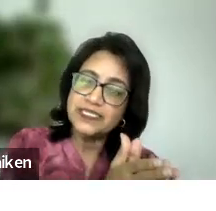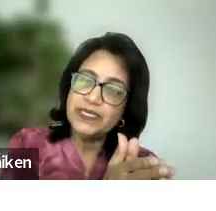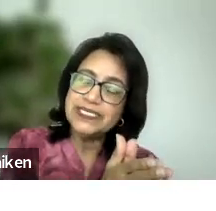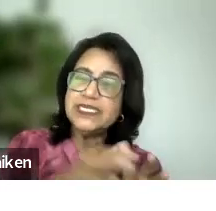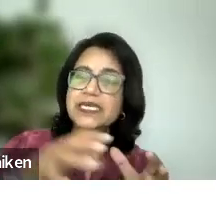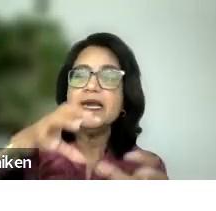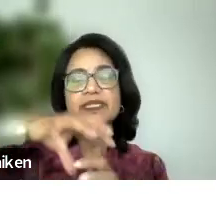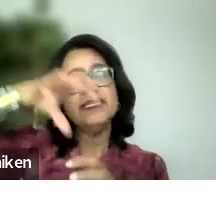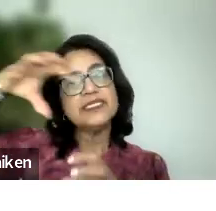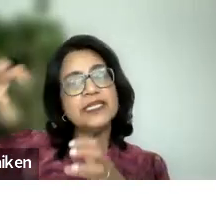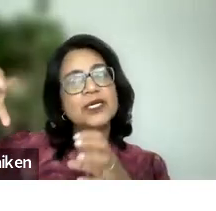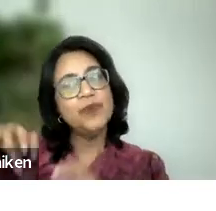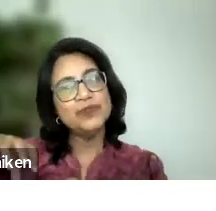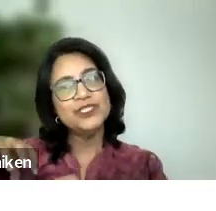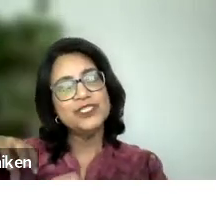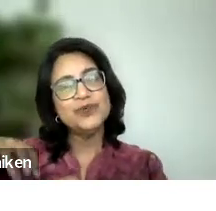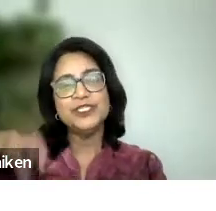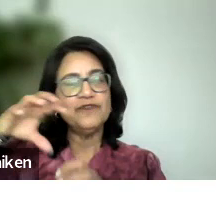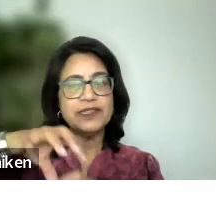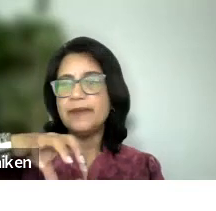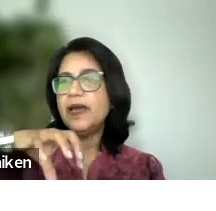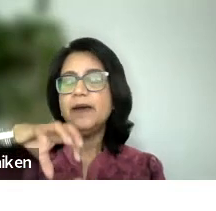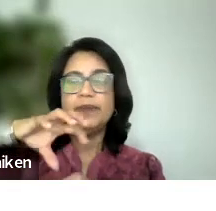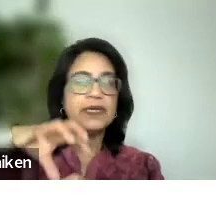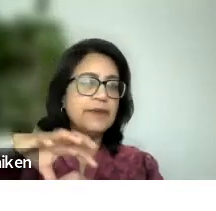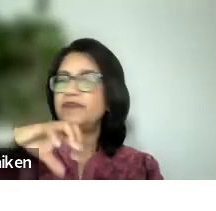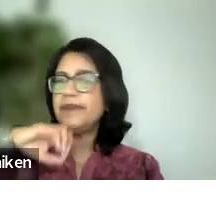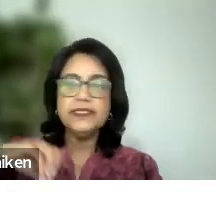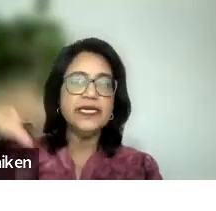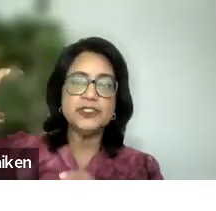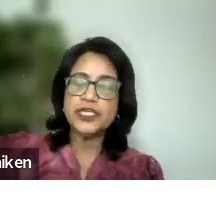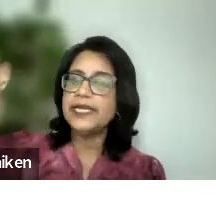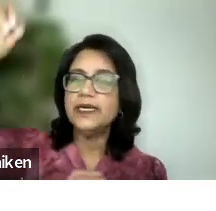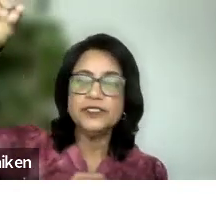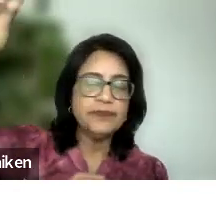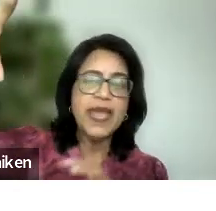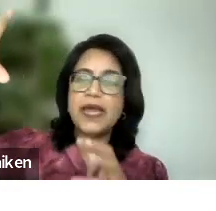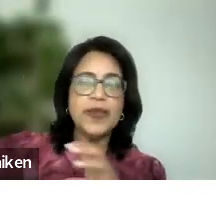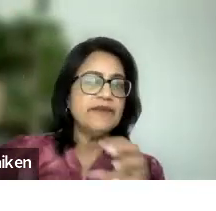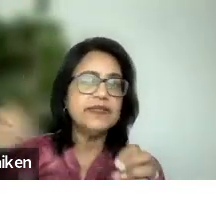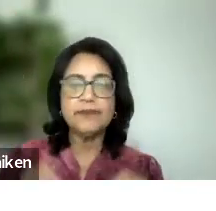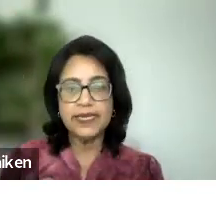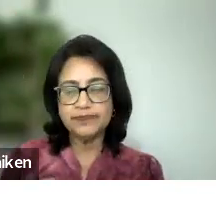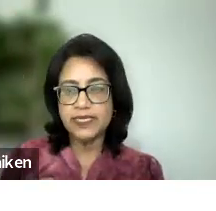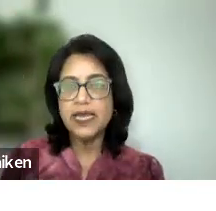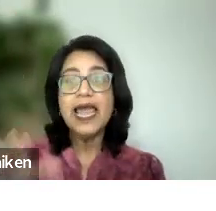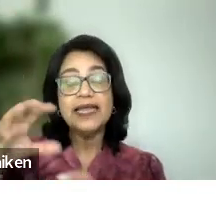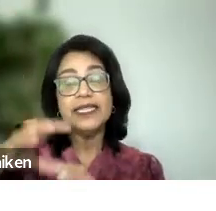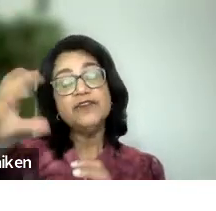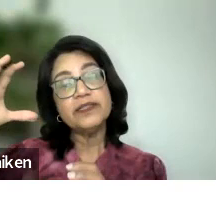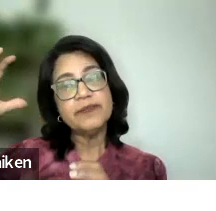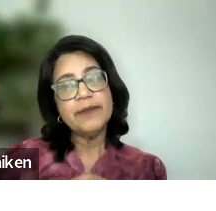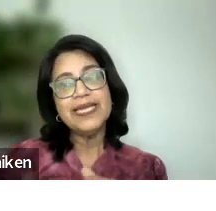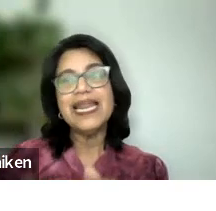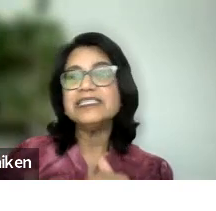has a disability, but then there's other components to it. You've got them coming from India, China, Japan, wherever that might be. And